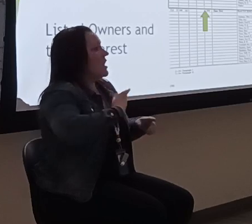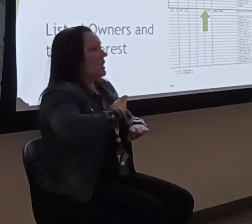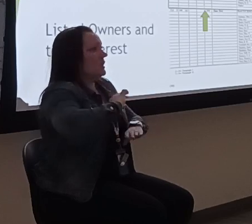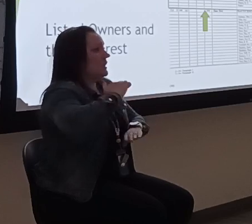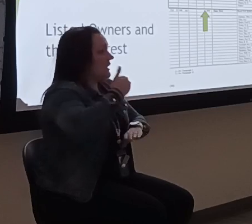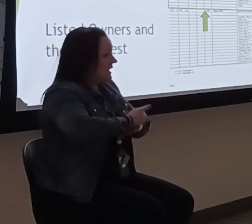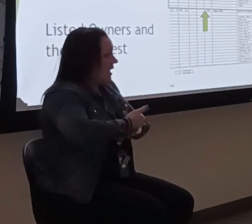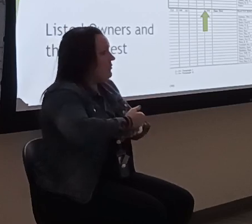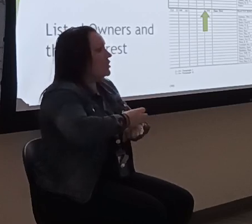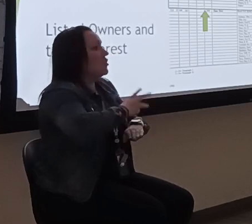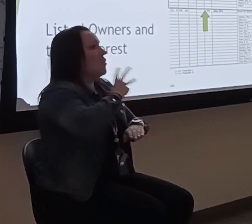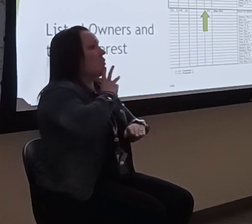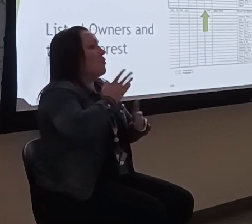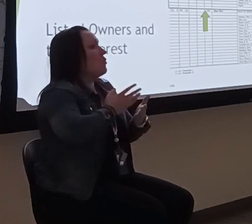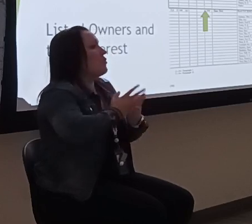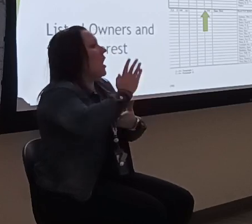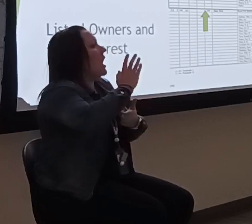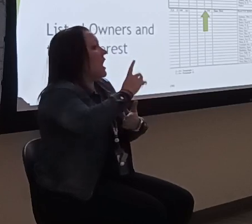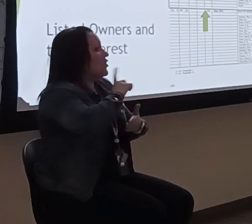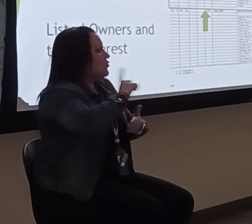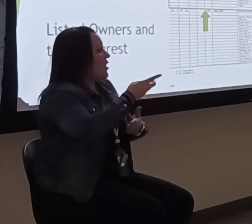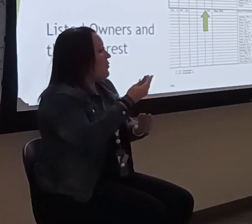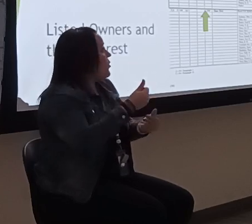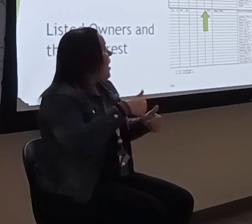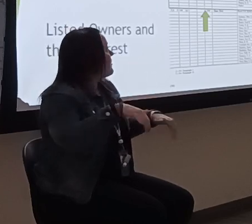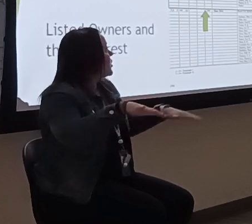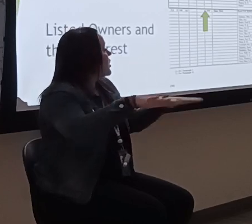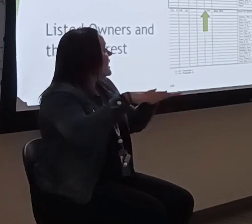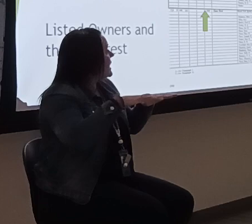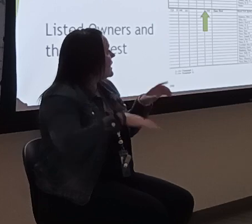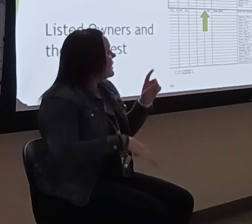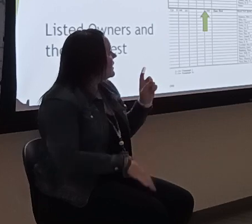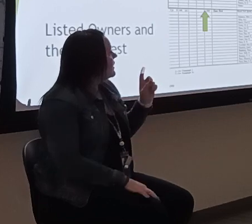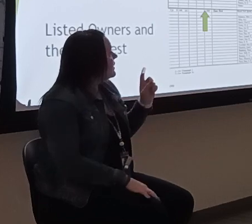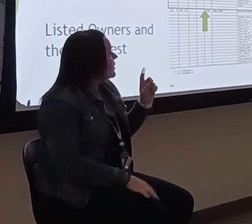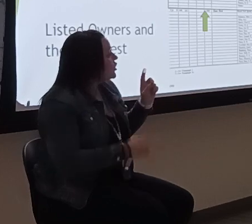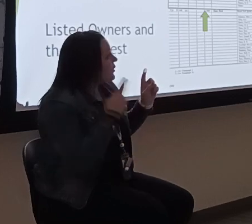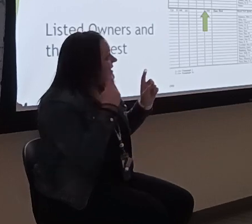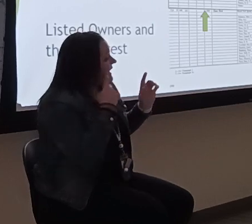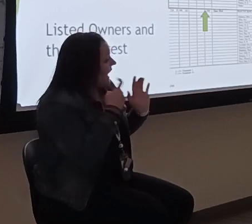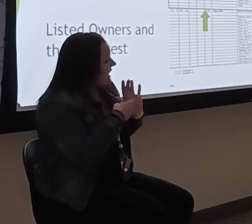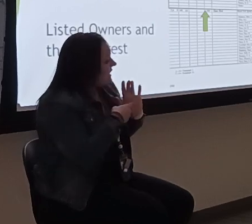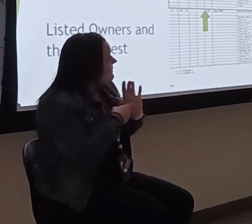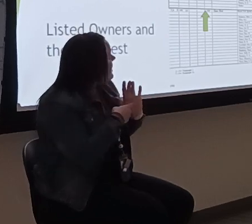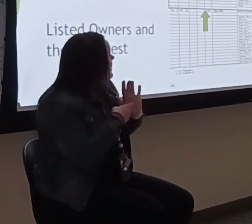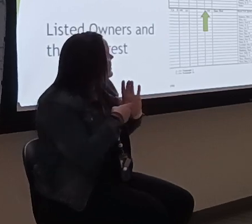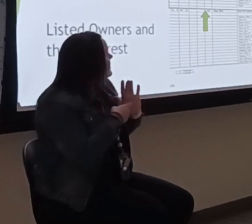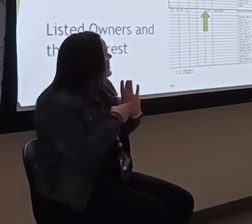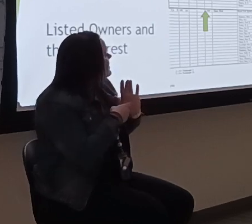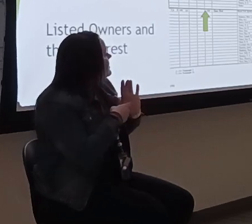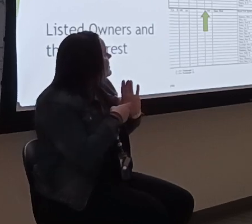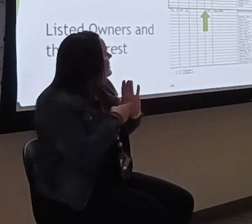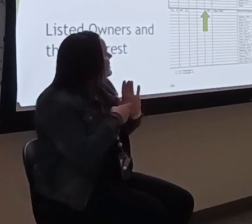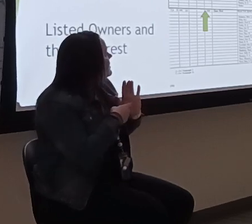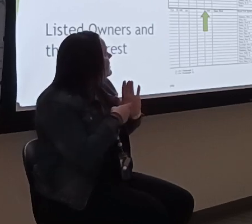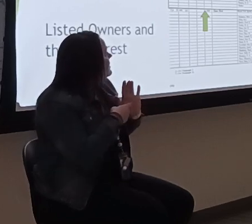established the water right as real property. You can see it identifies